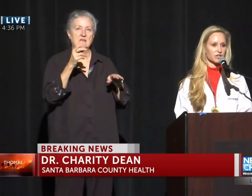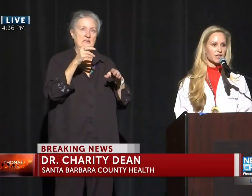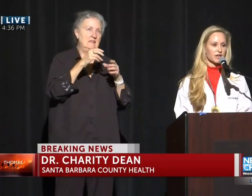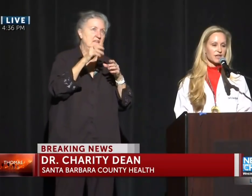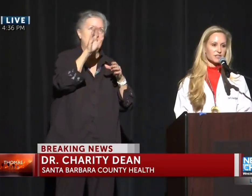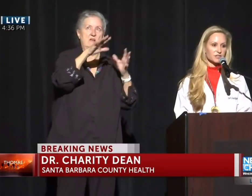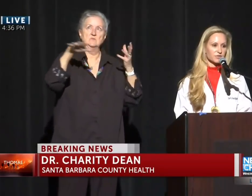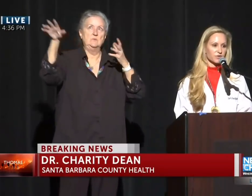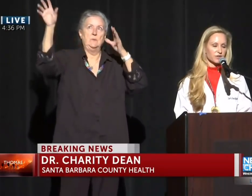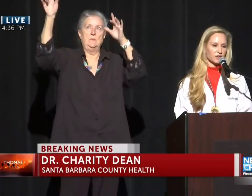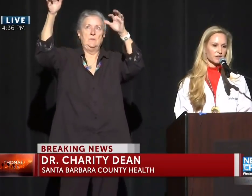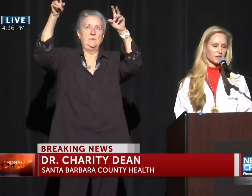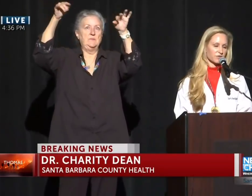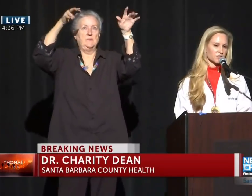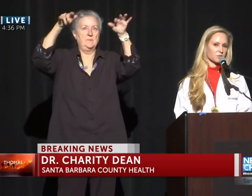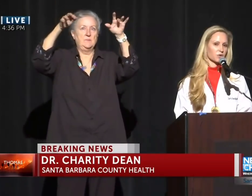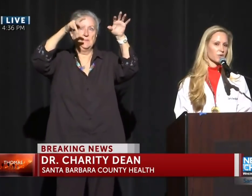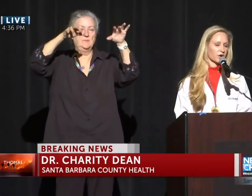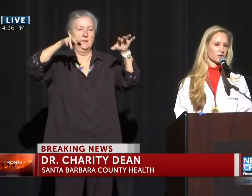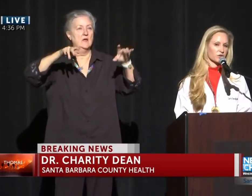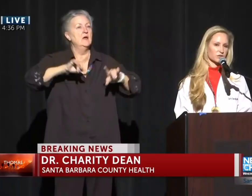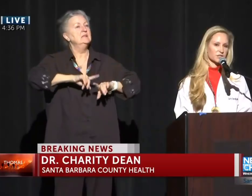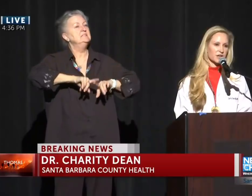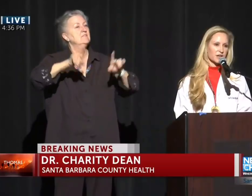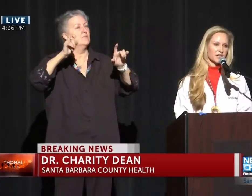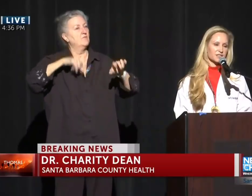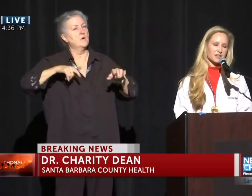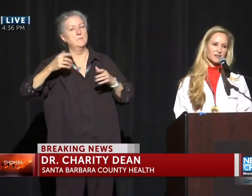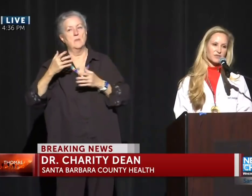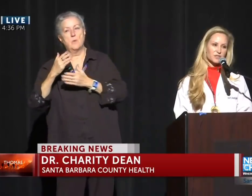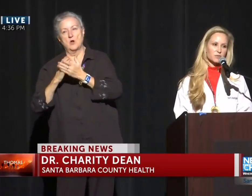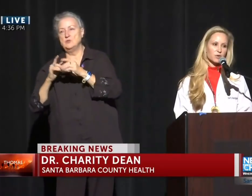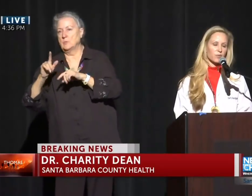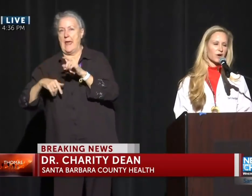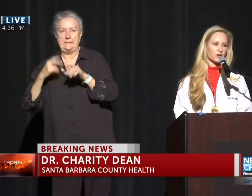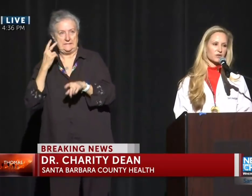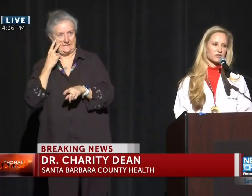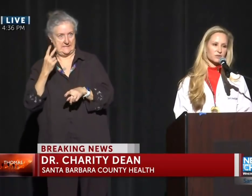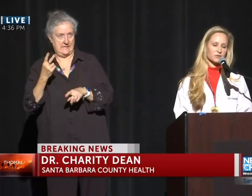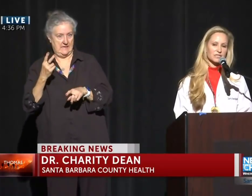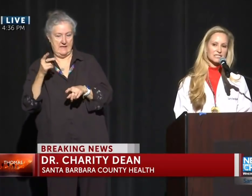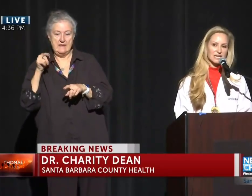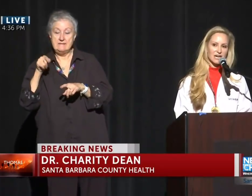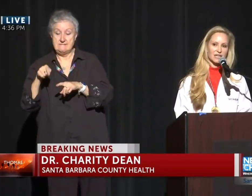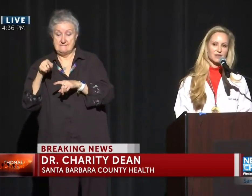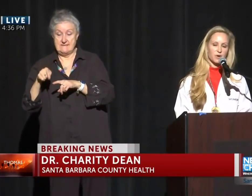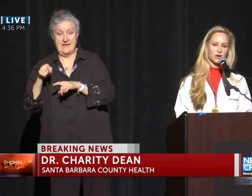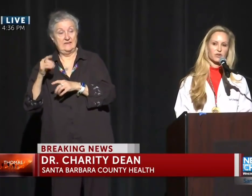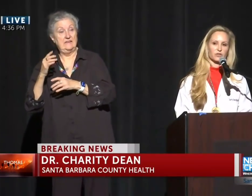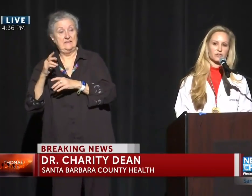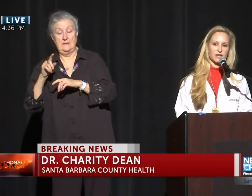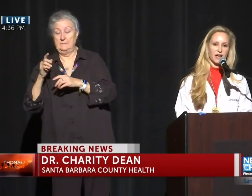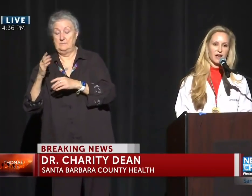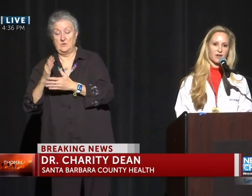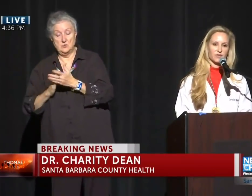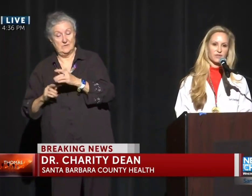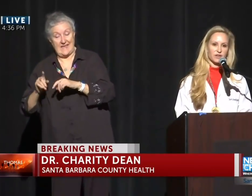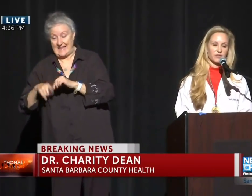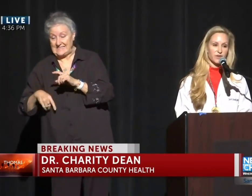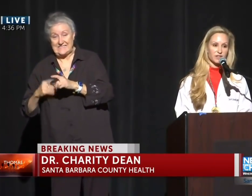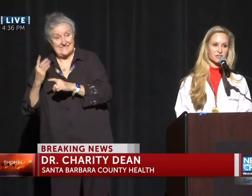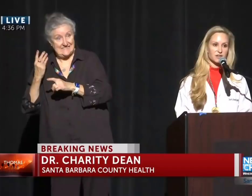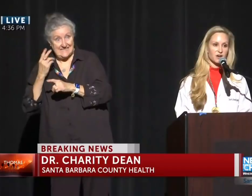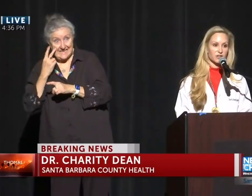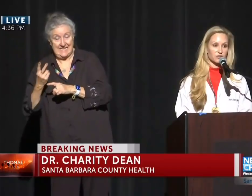and ash, is different than the invisible particles. It's the invisible particles, the really tiny particles, that